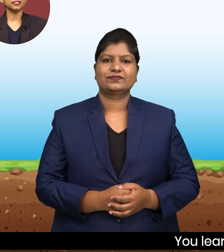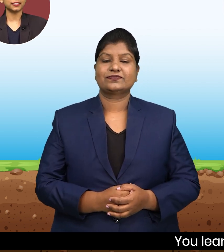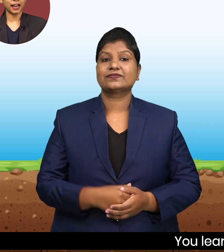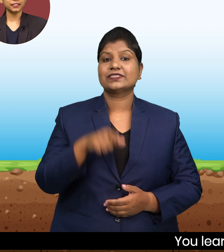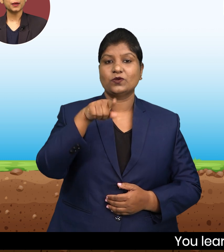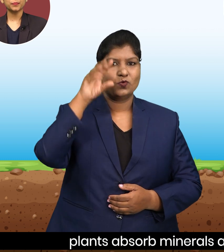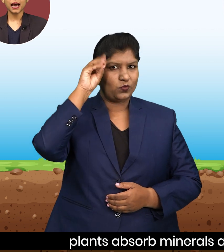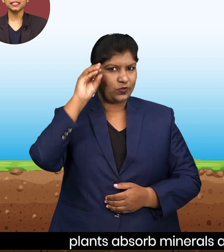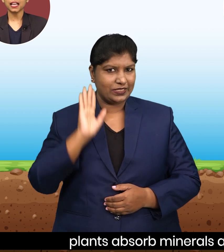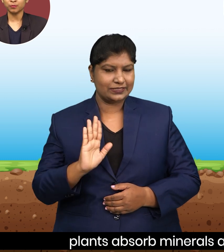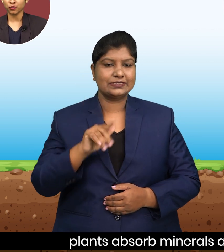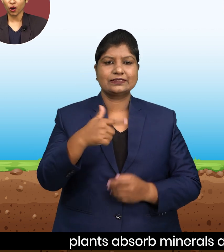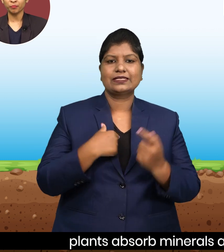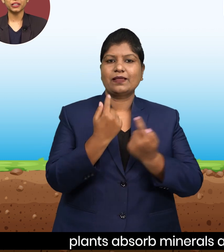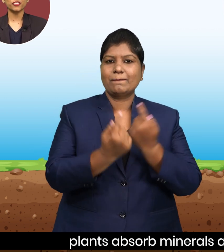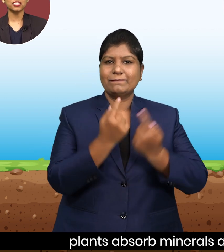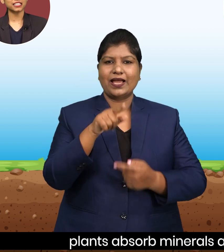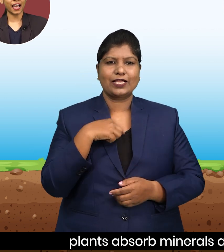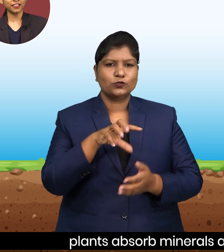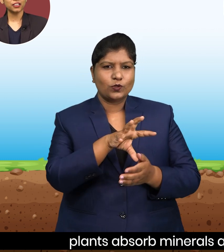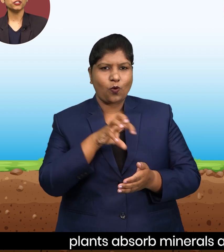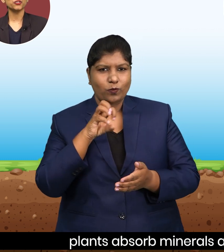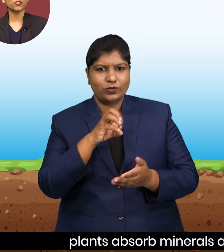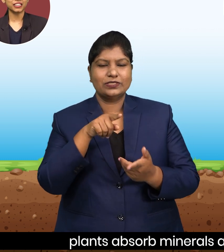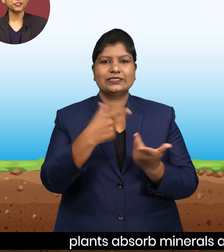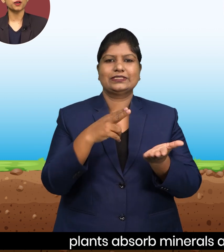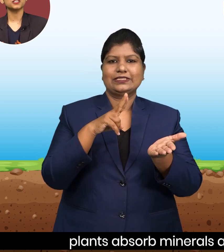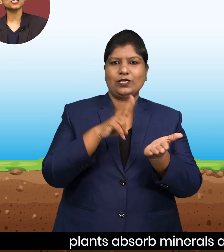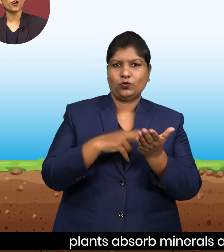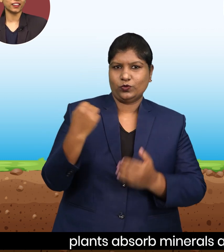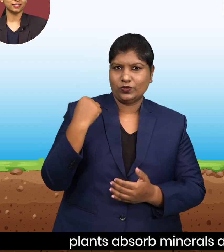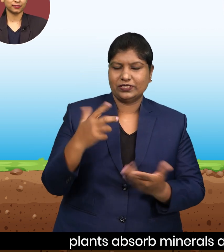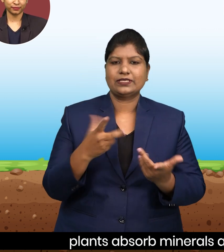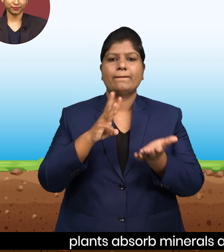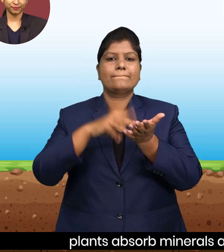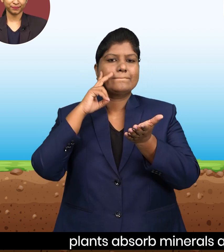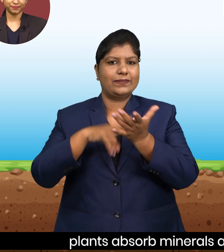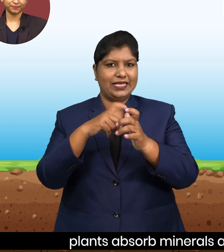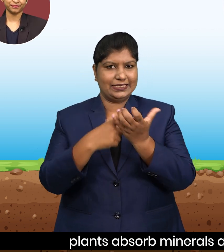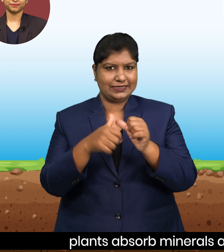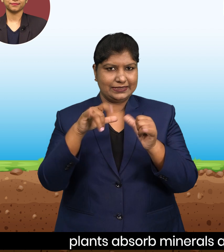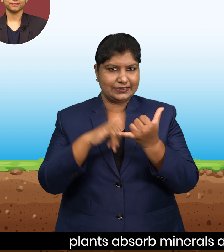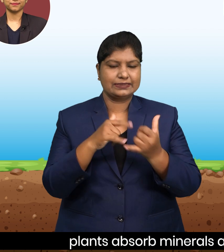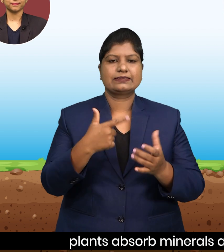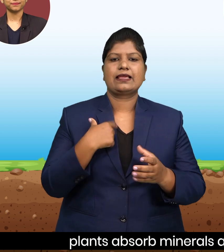You learned that plants absorb minerals and nutrients from the soil.